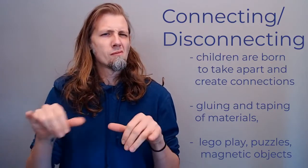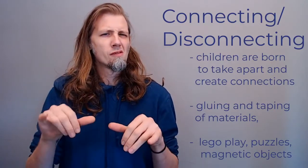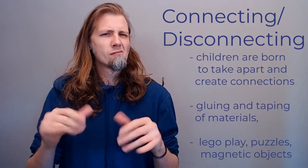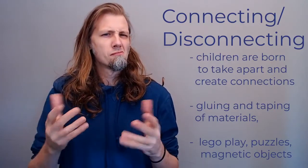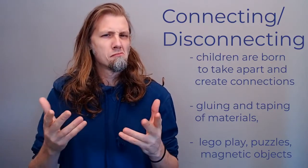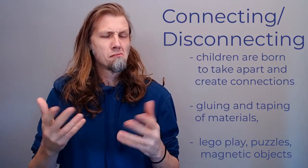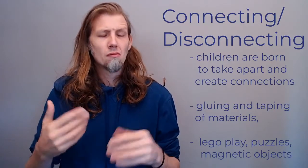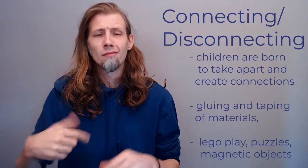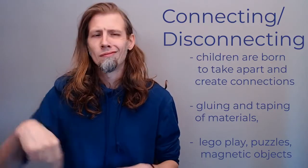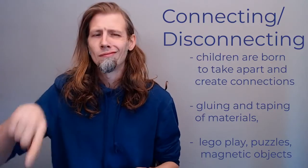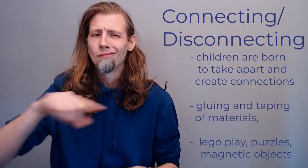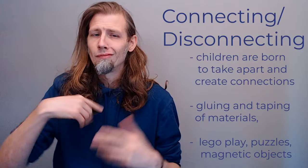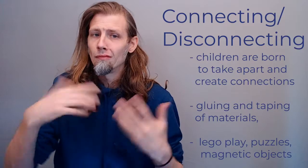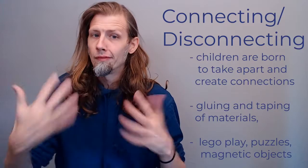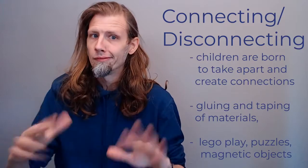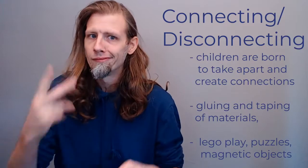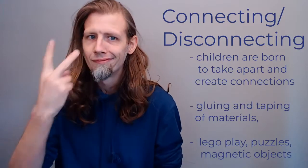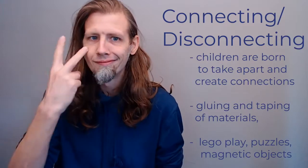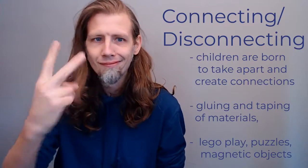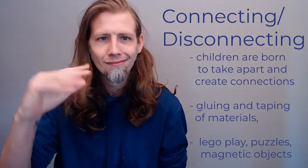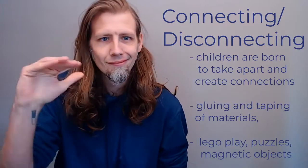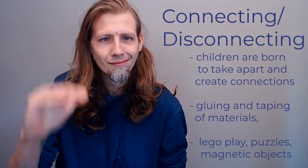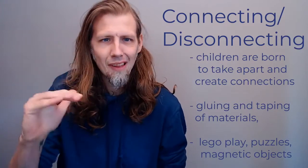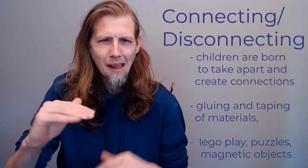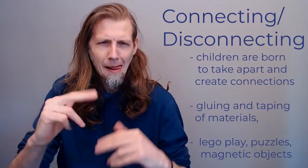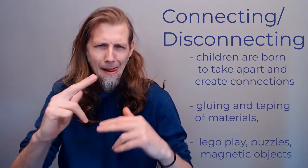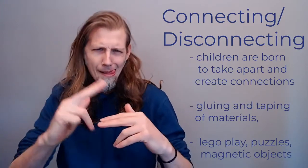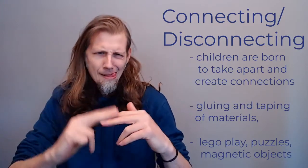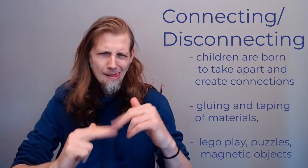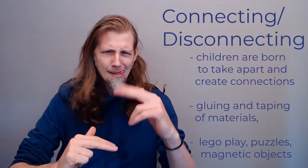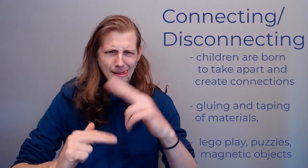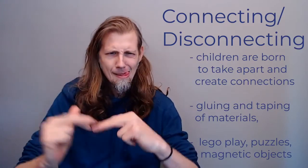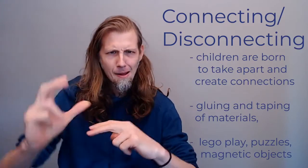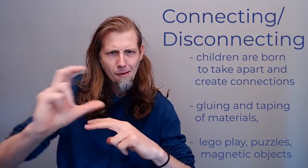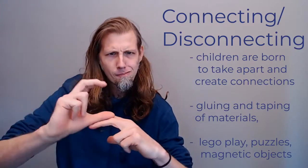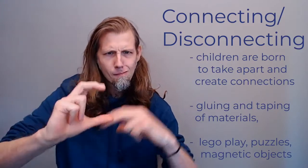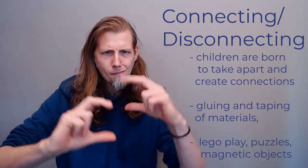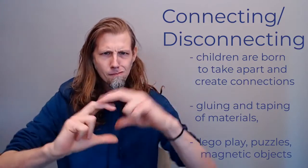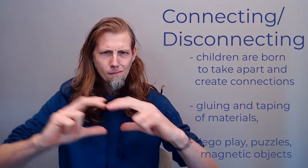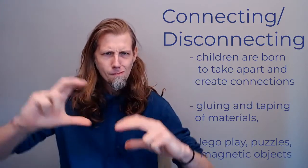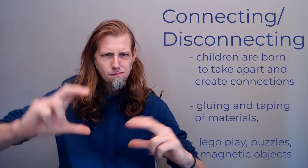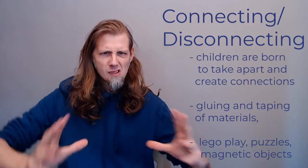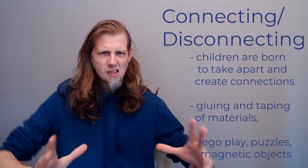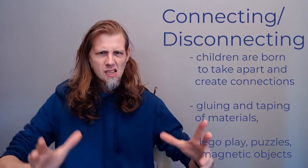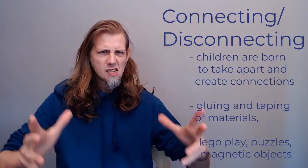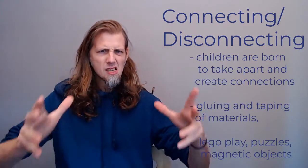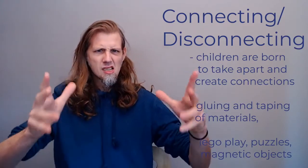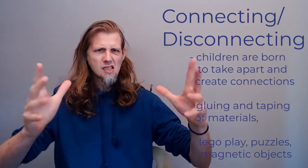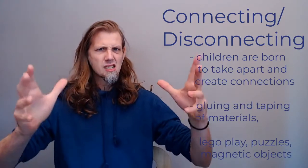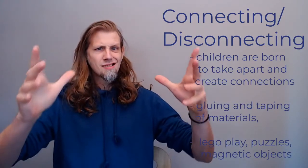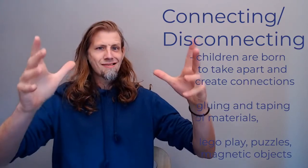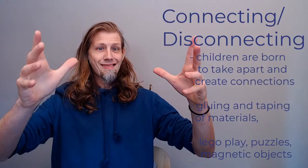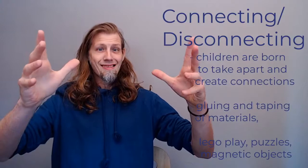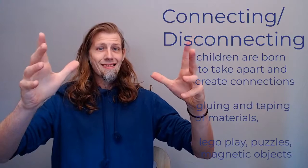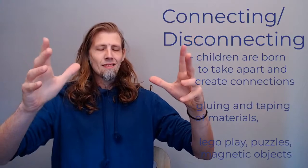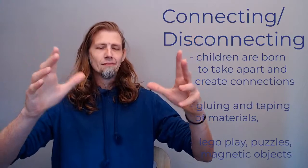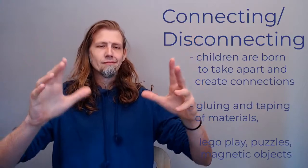common? They have the same schema that we see in children who take the time to carefully construct a